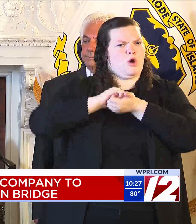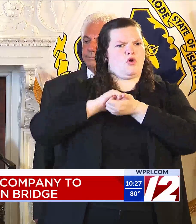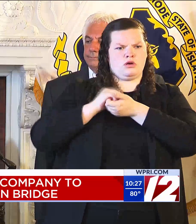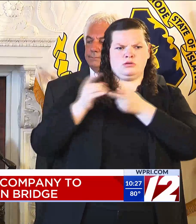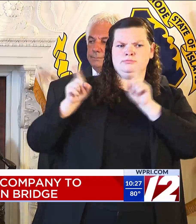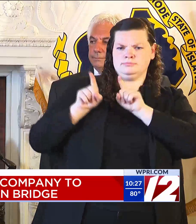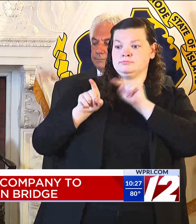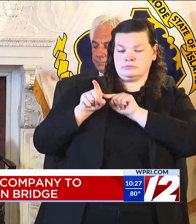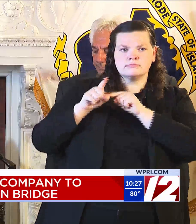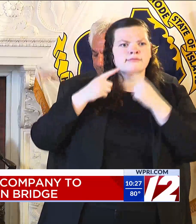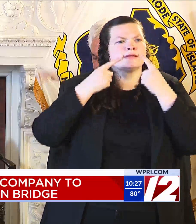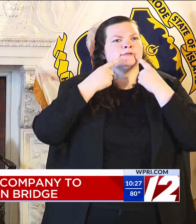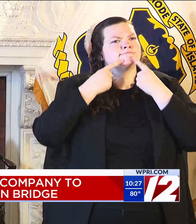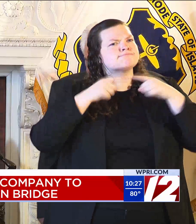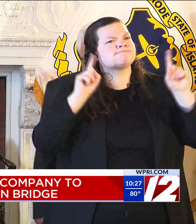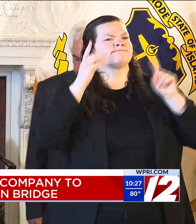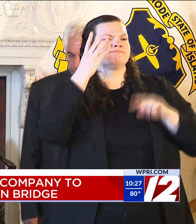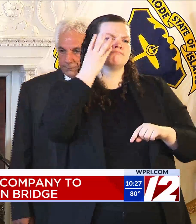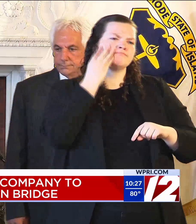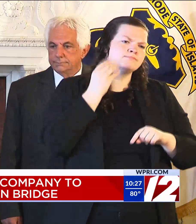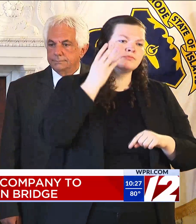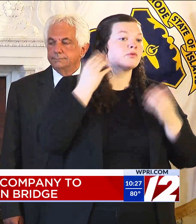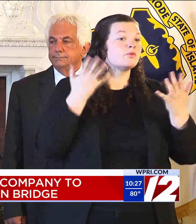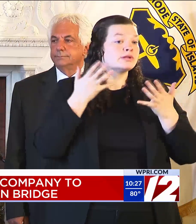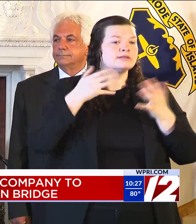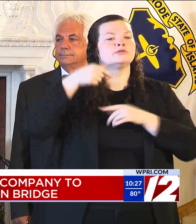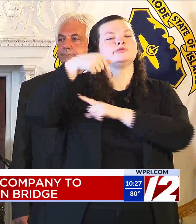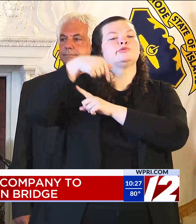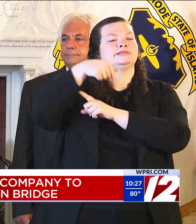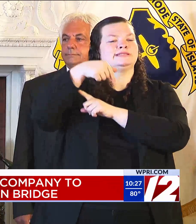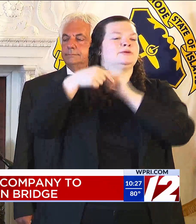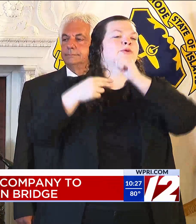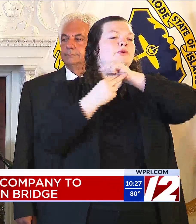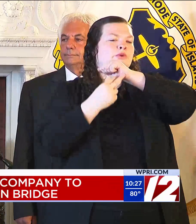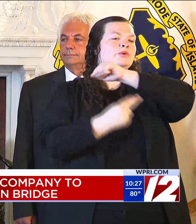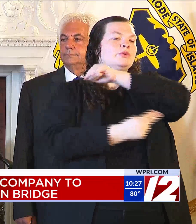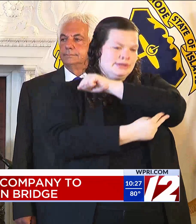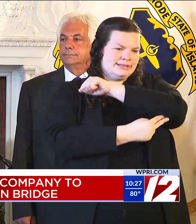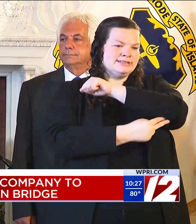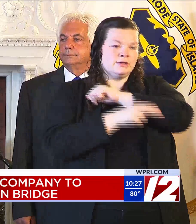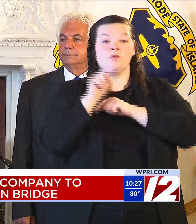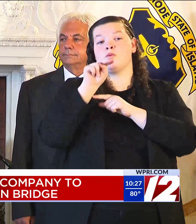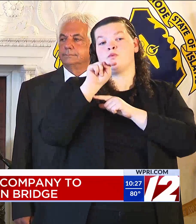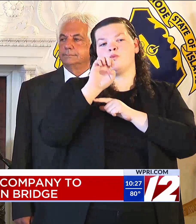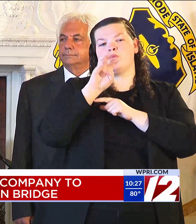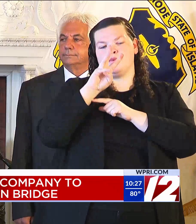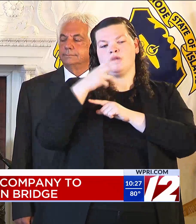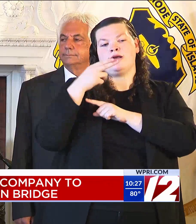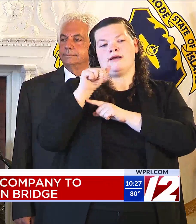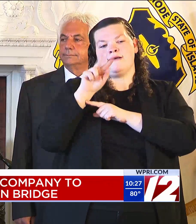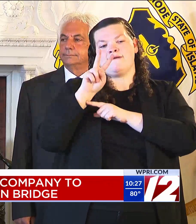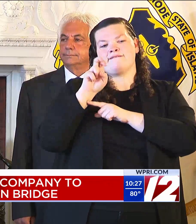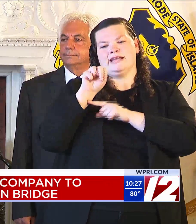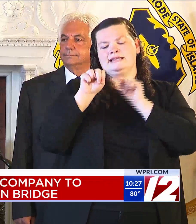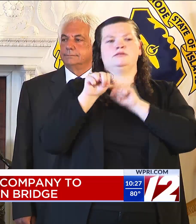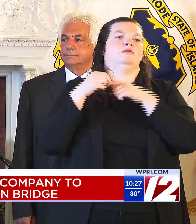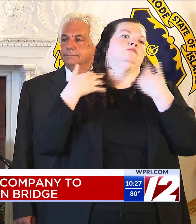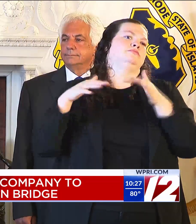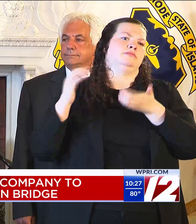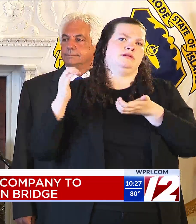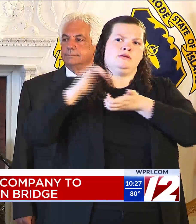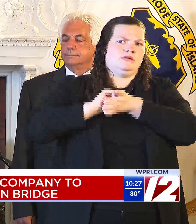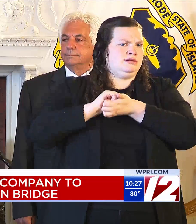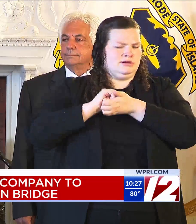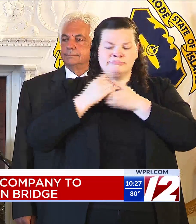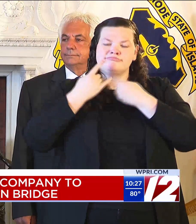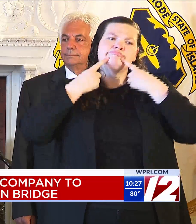experience with them on the Q Bridge project in New Haven, Connecticut. Our firm's ranking as the nation's largest bridge builder, and